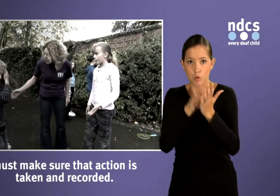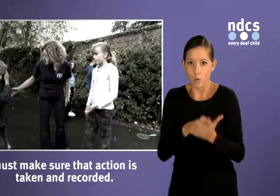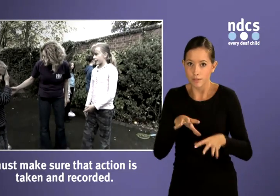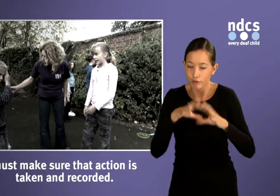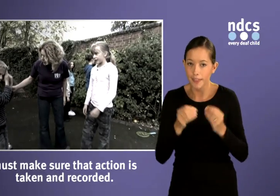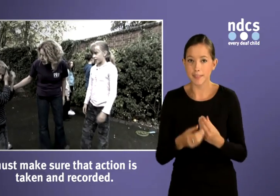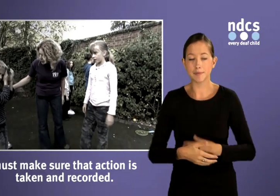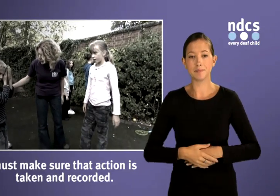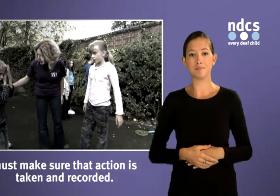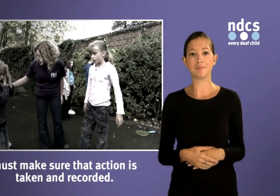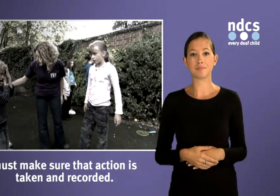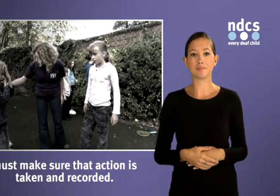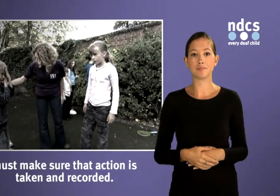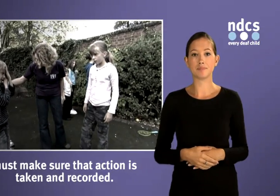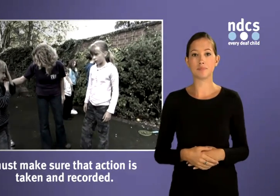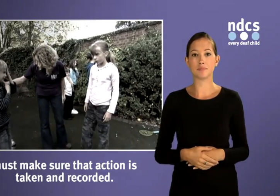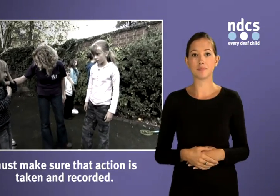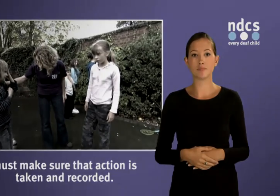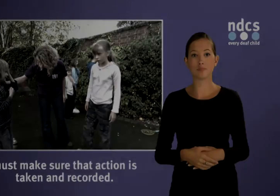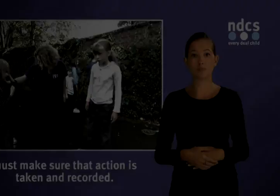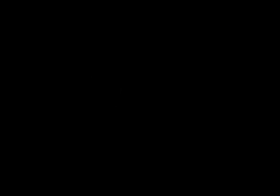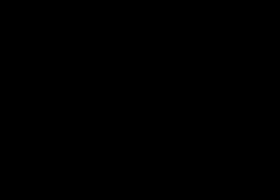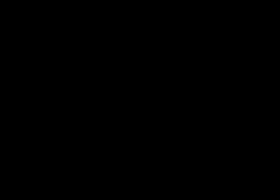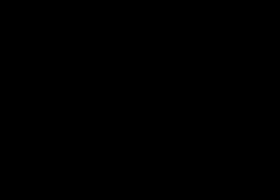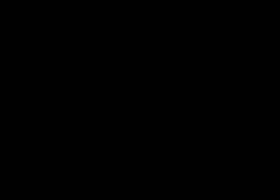make sure that action is taken and recorded.